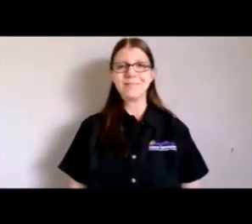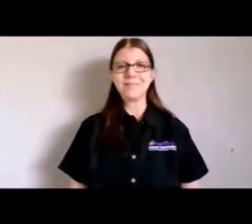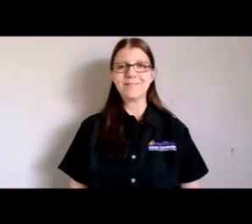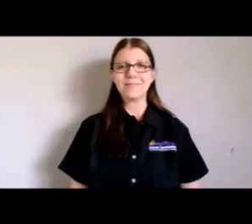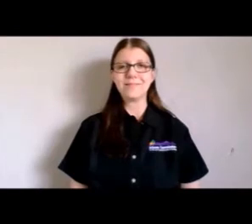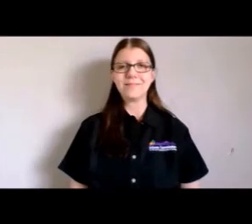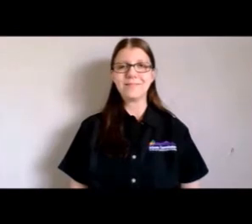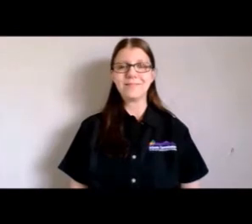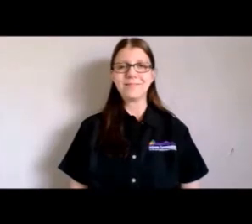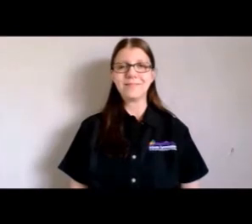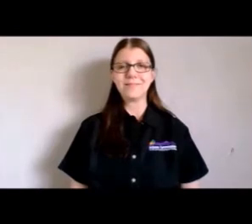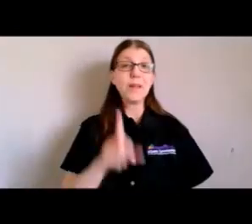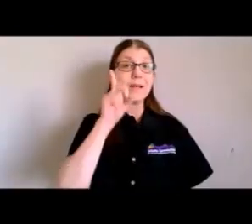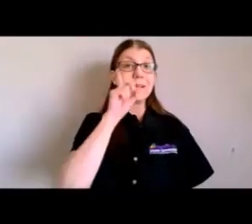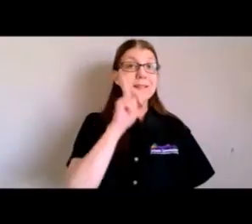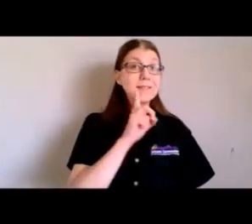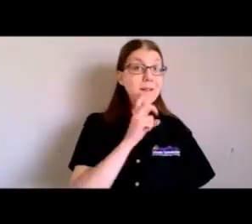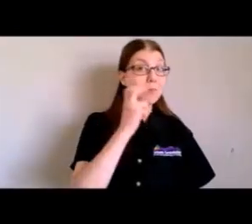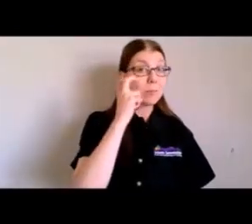program.